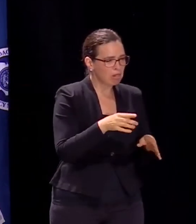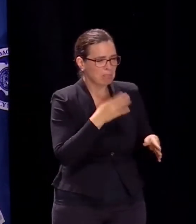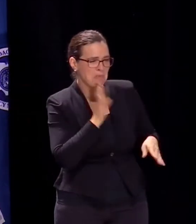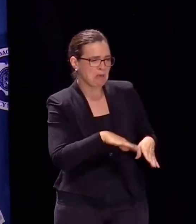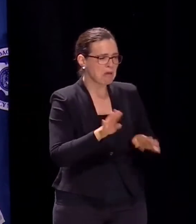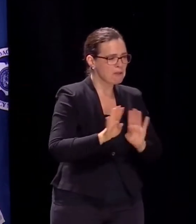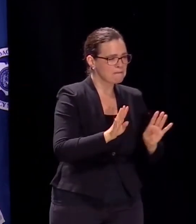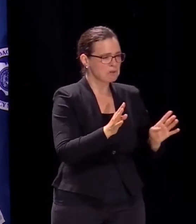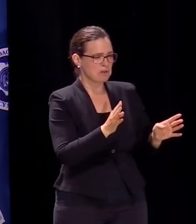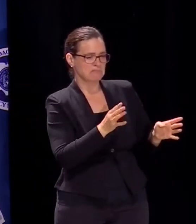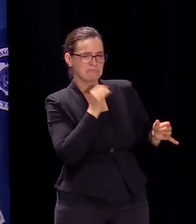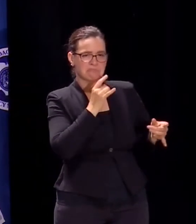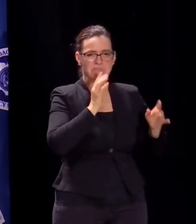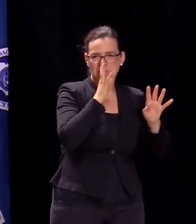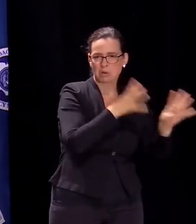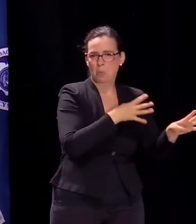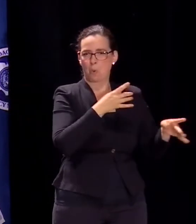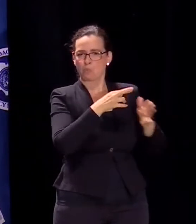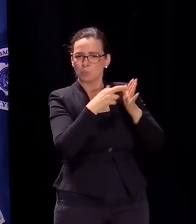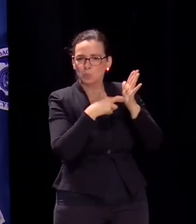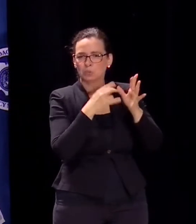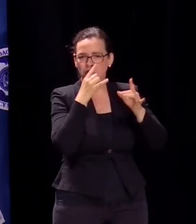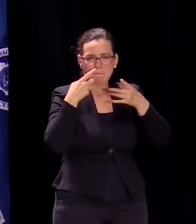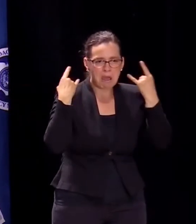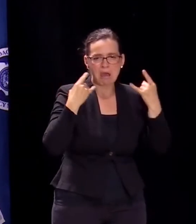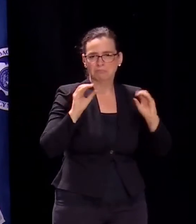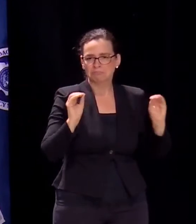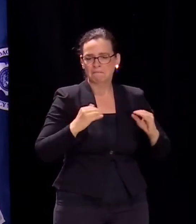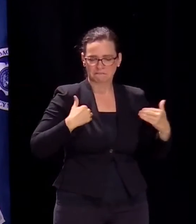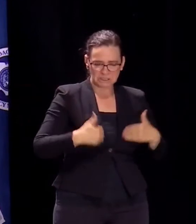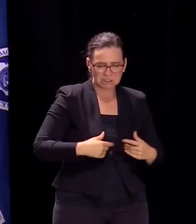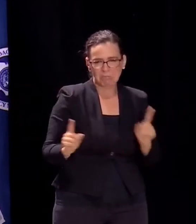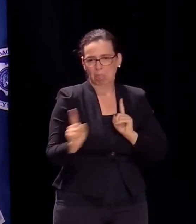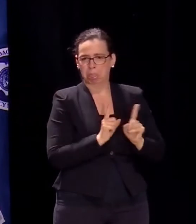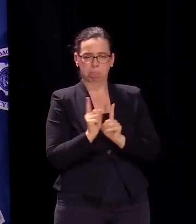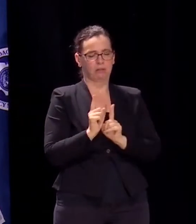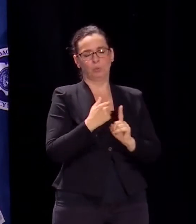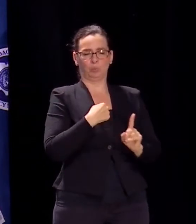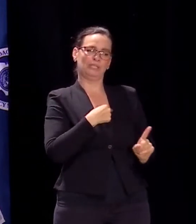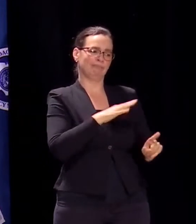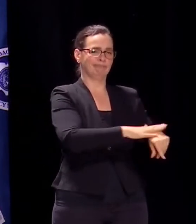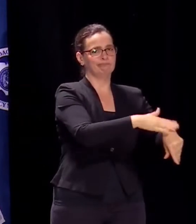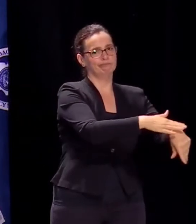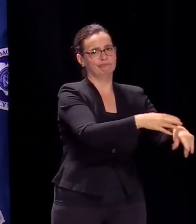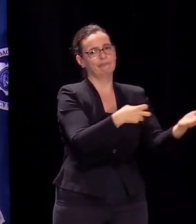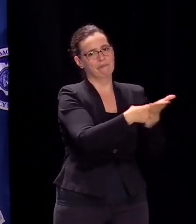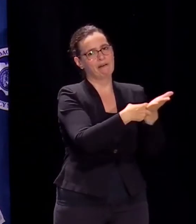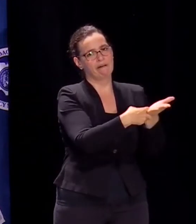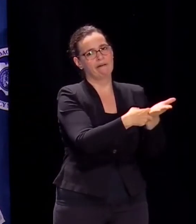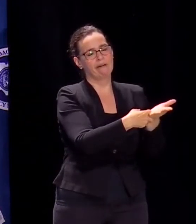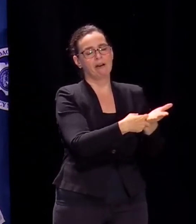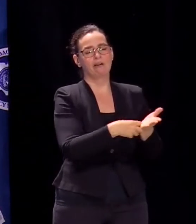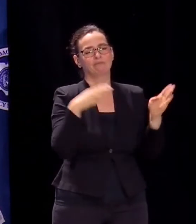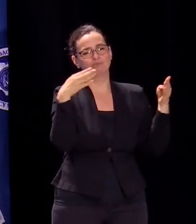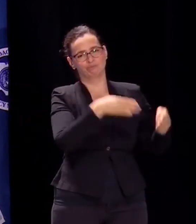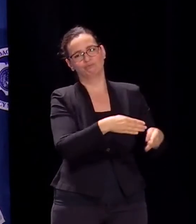that. So we'll continue to do what we can do with that. Certainly when, from that kind of